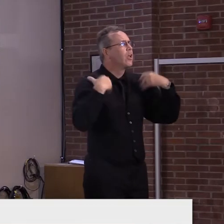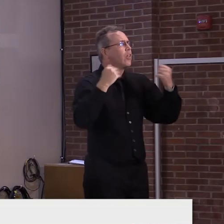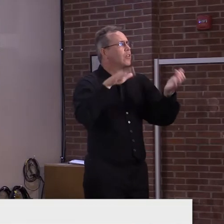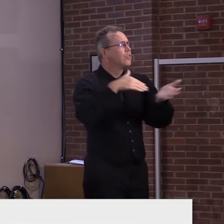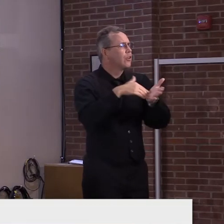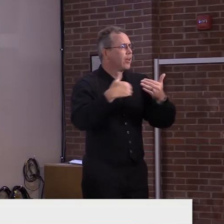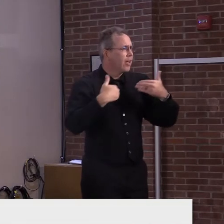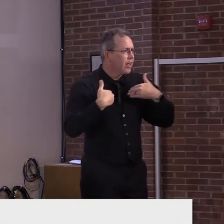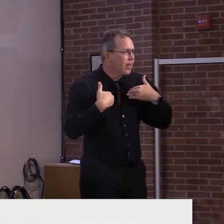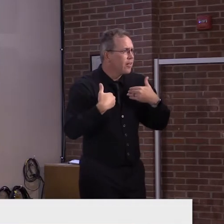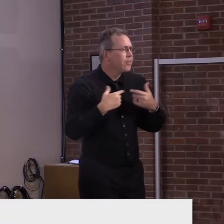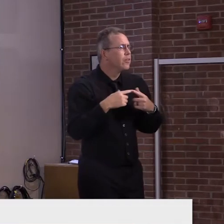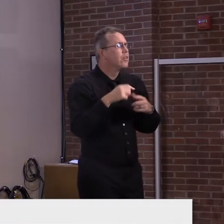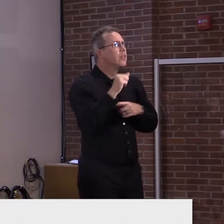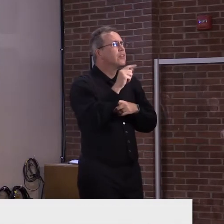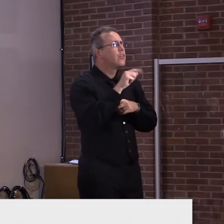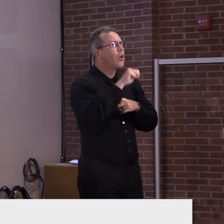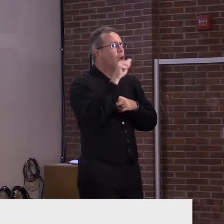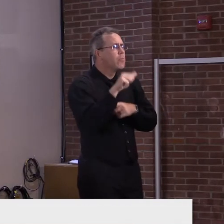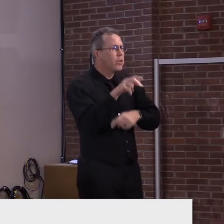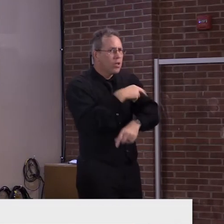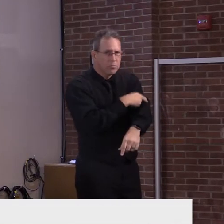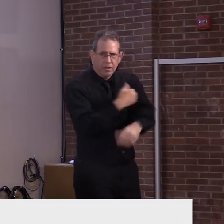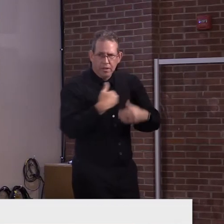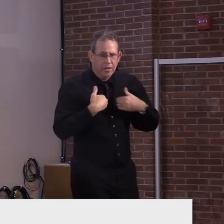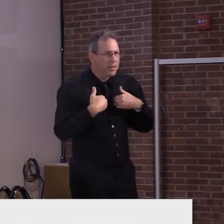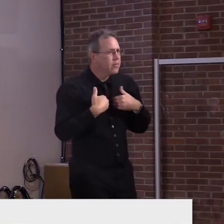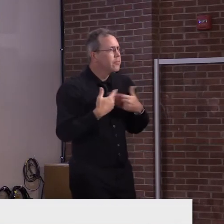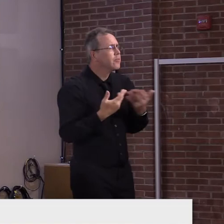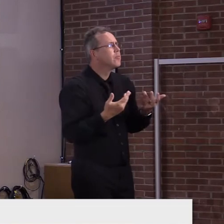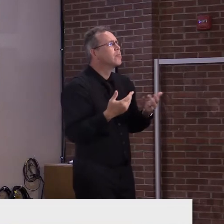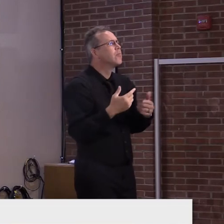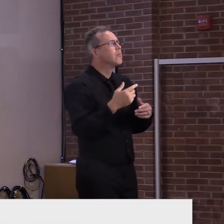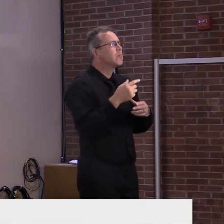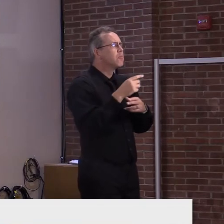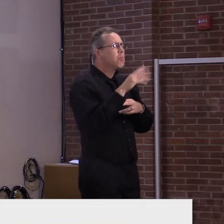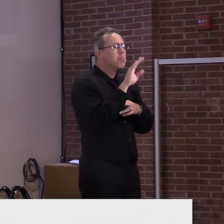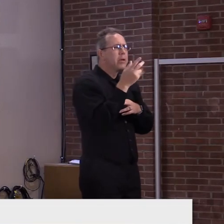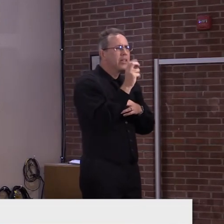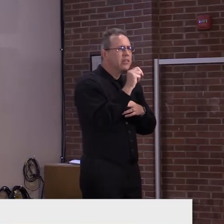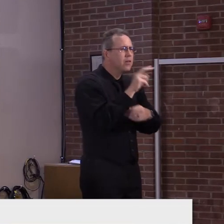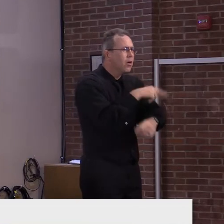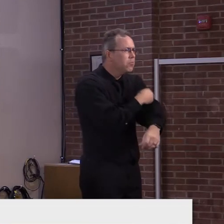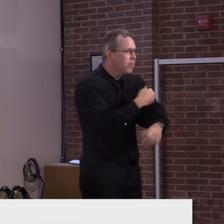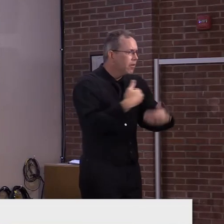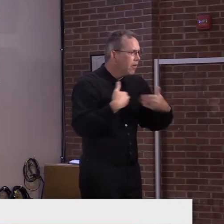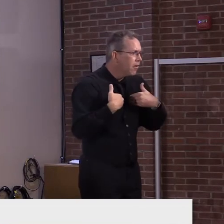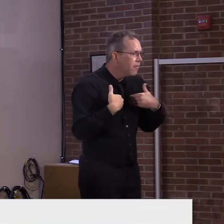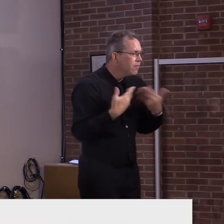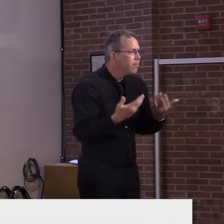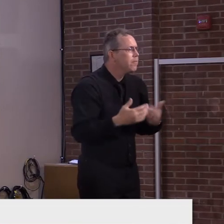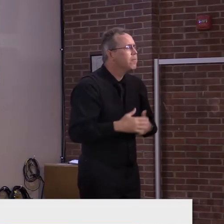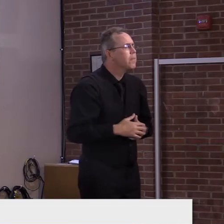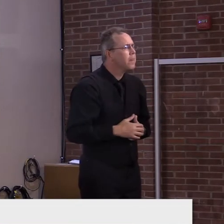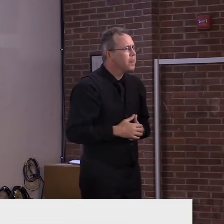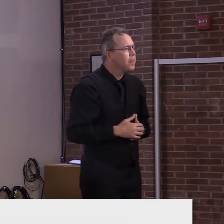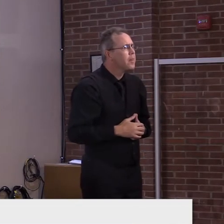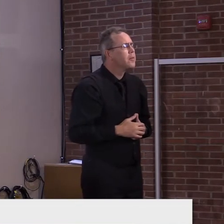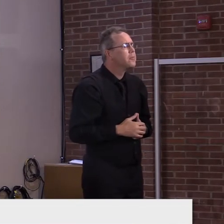and Southwestern Vermont Medical Center. In addition to those options,